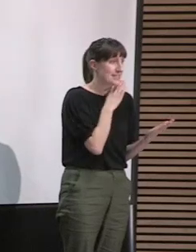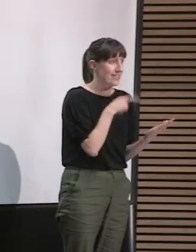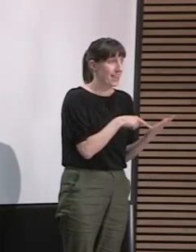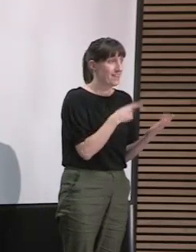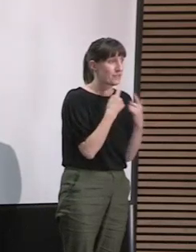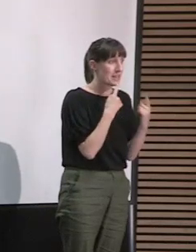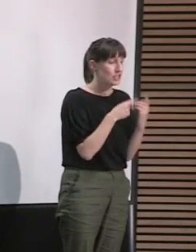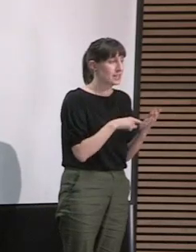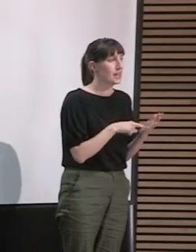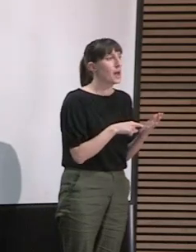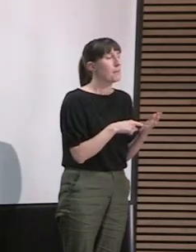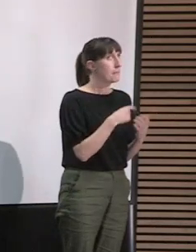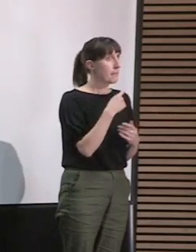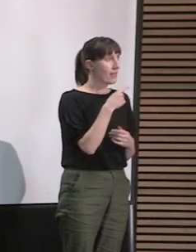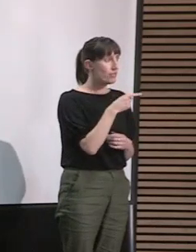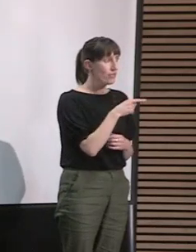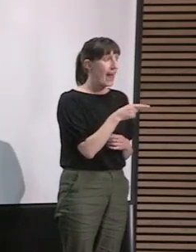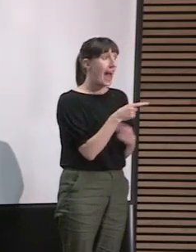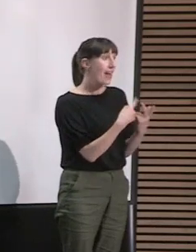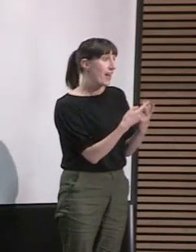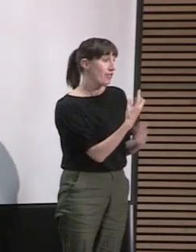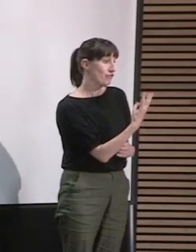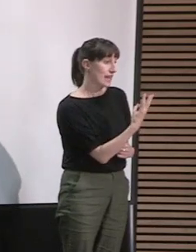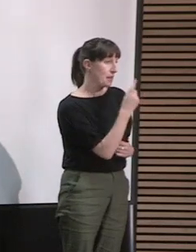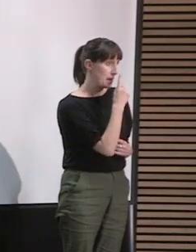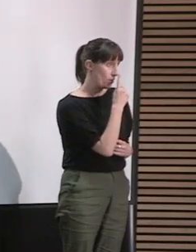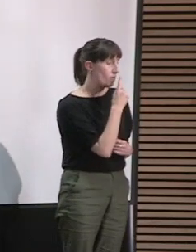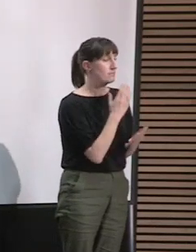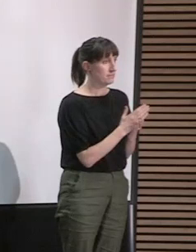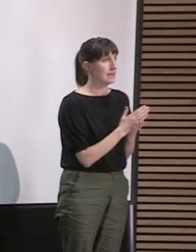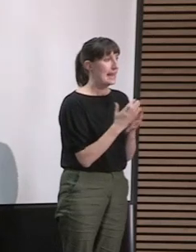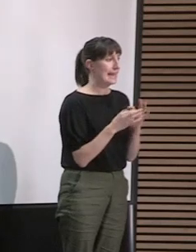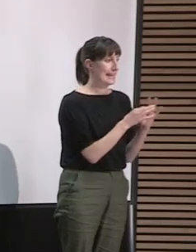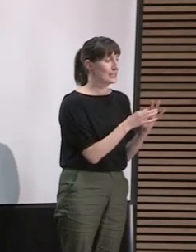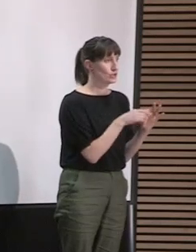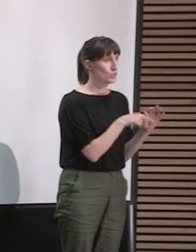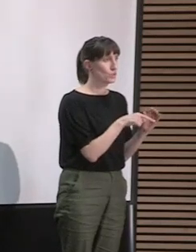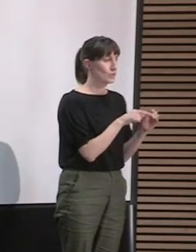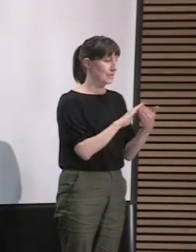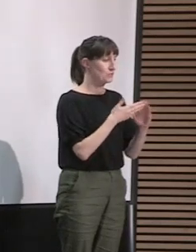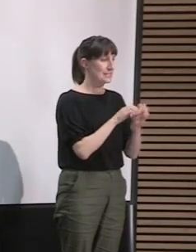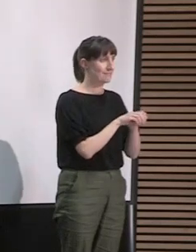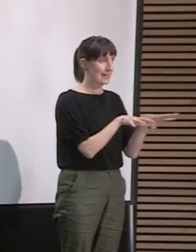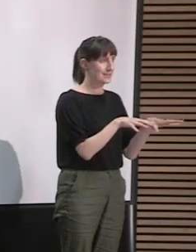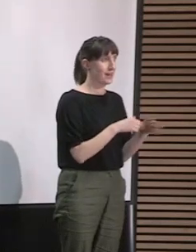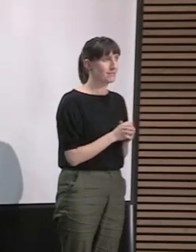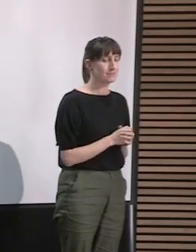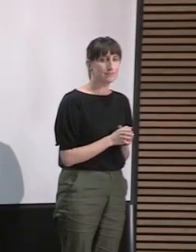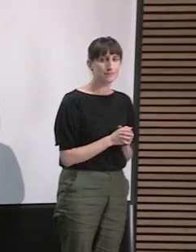read the situation report, is they were all directly epidemiologically linked to existing cases. Is it just that